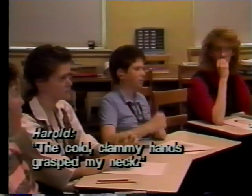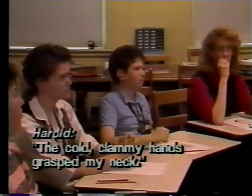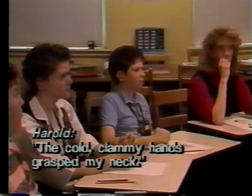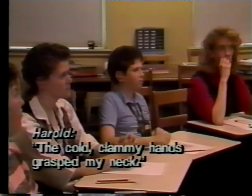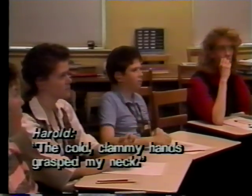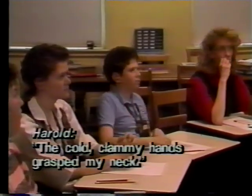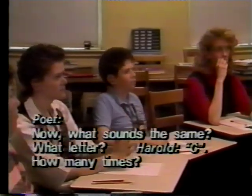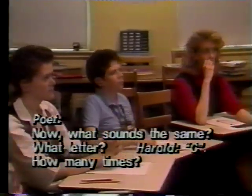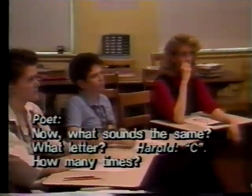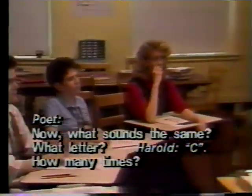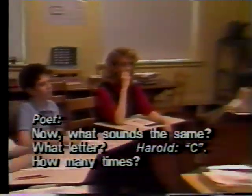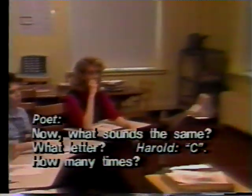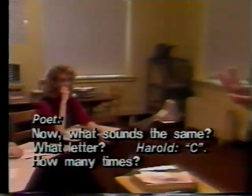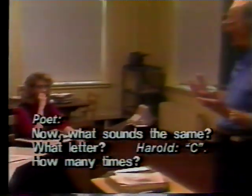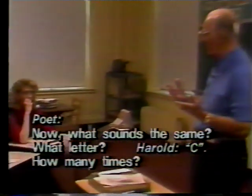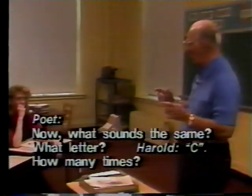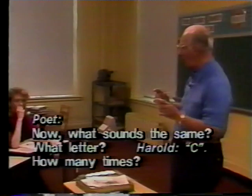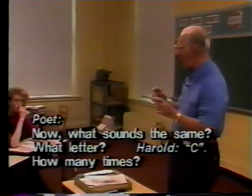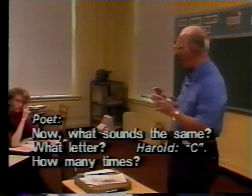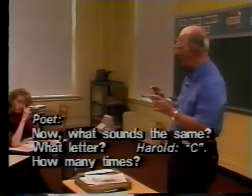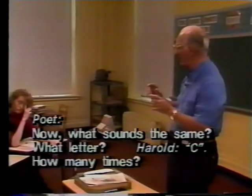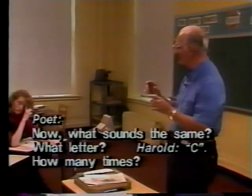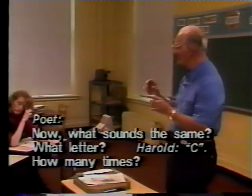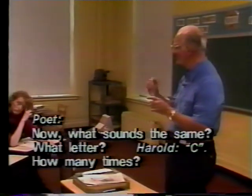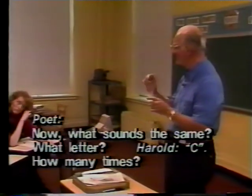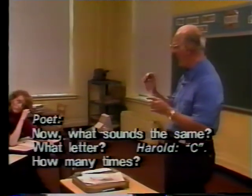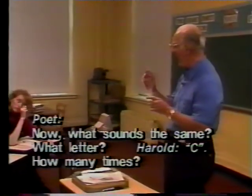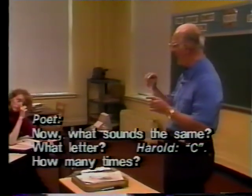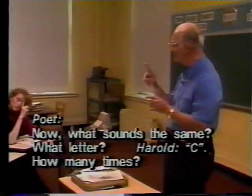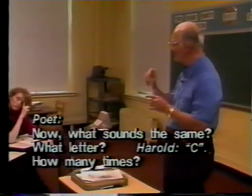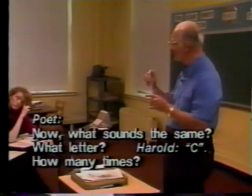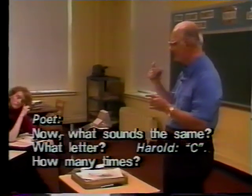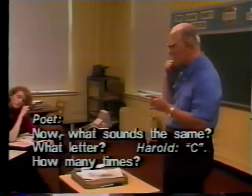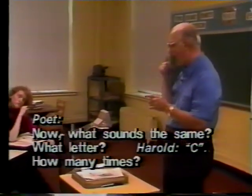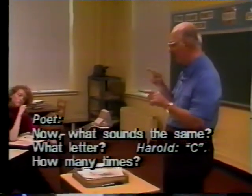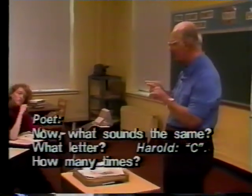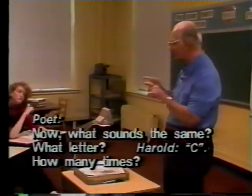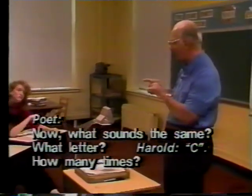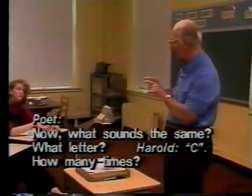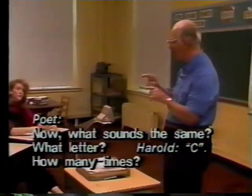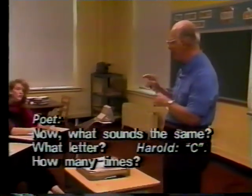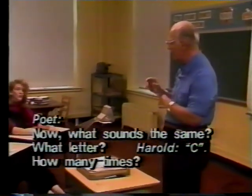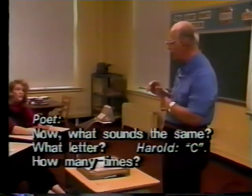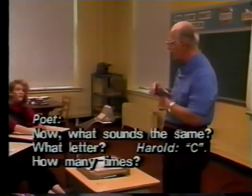All right, now what sounds sound the same?